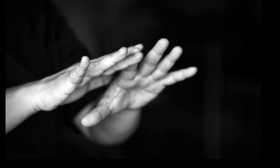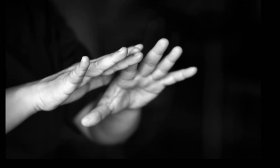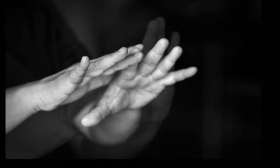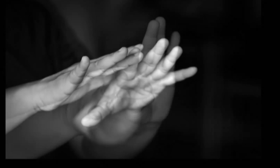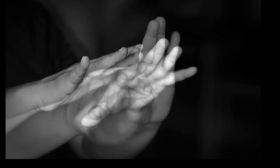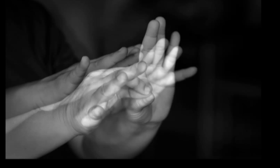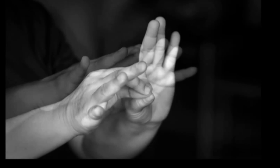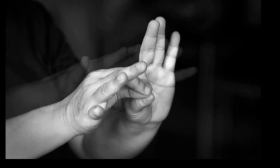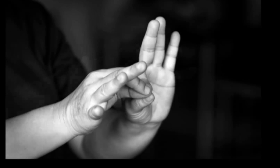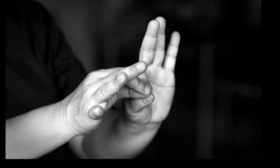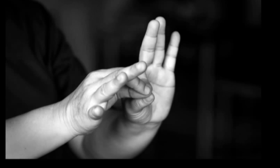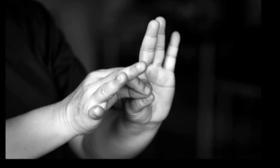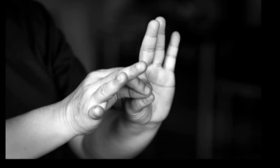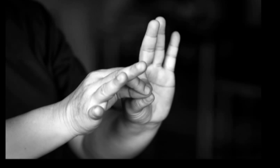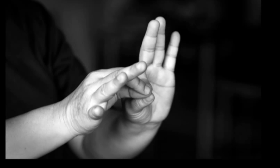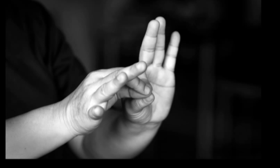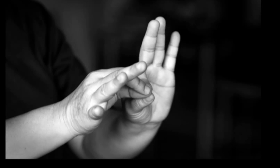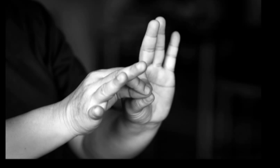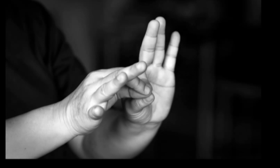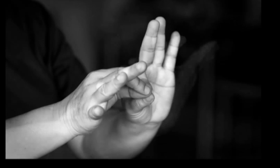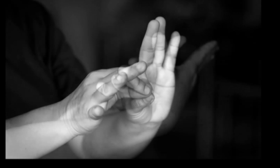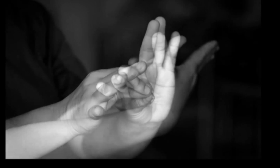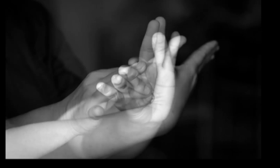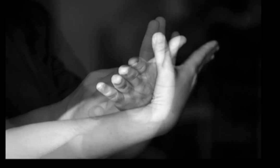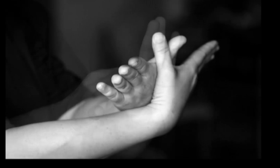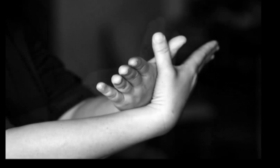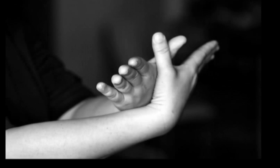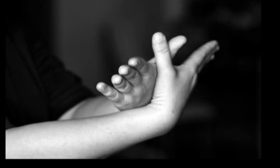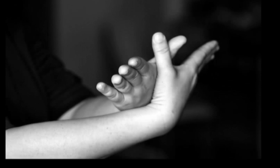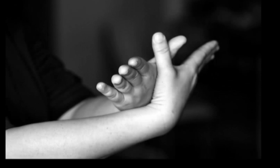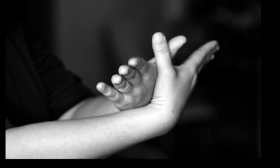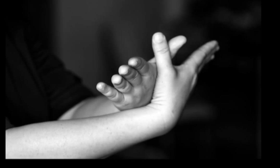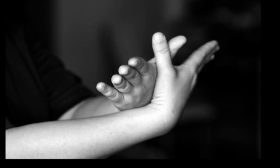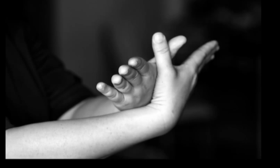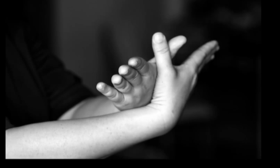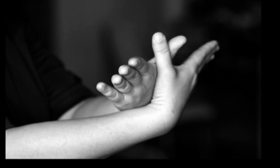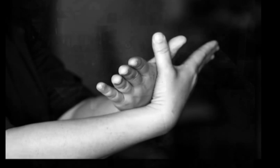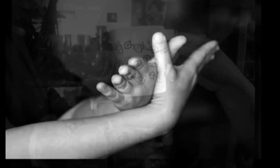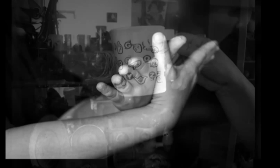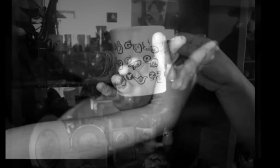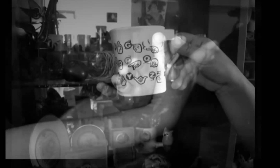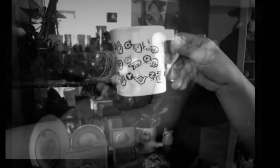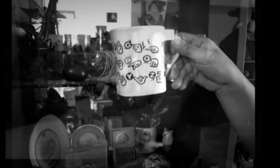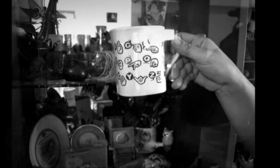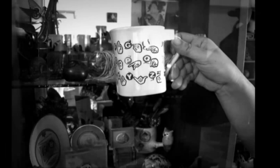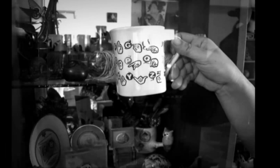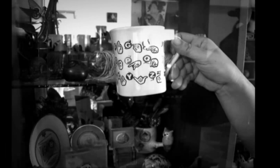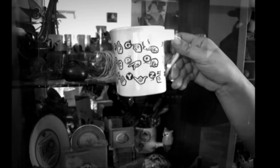to pick up the sign language so fast and yet still not able to learn Chinese language. I've been with them now for the